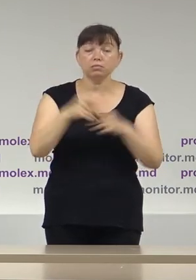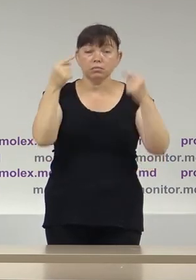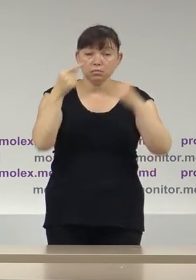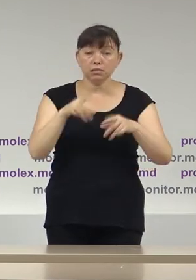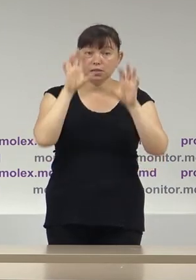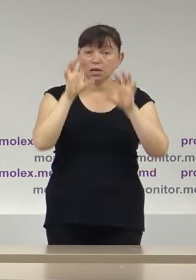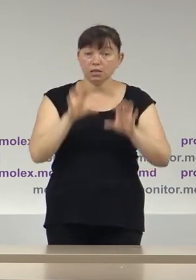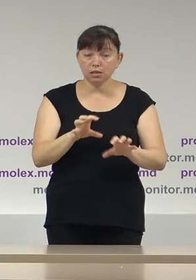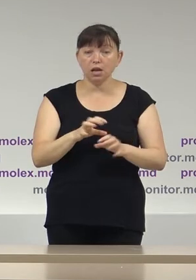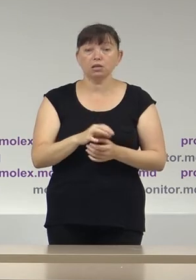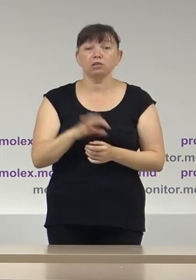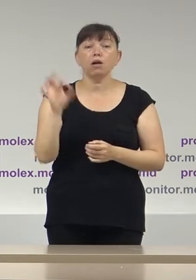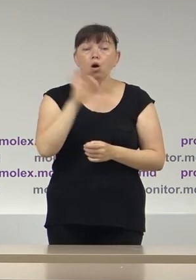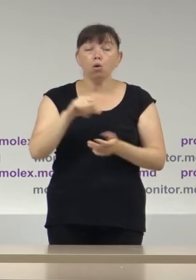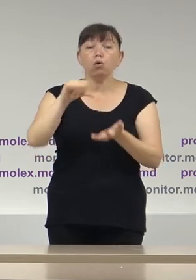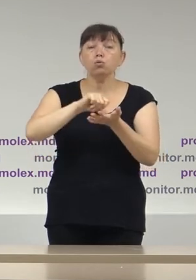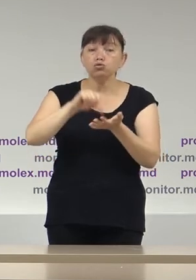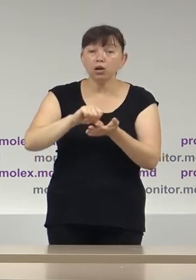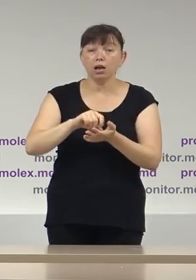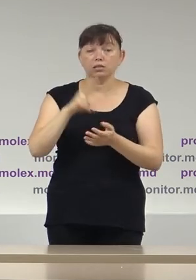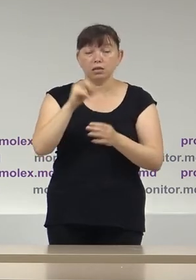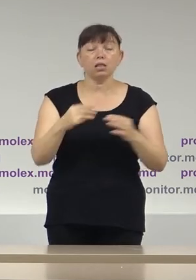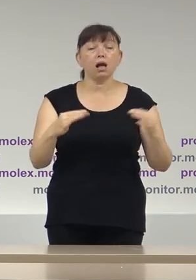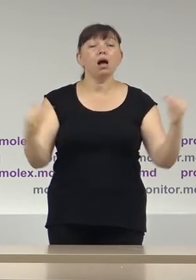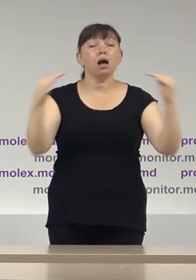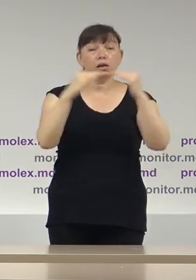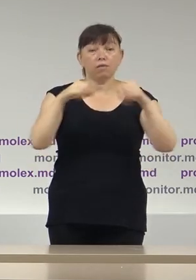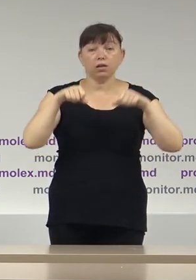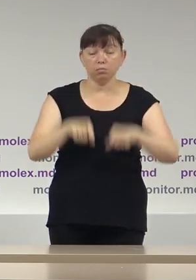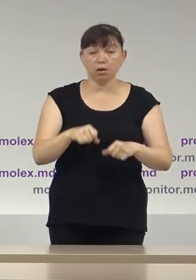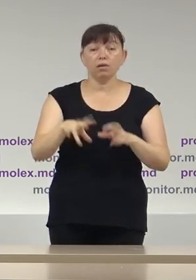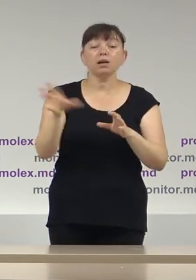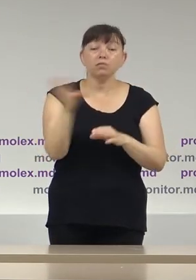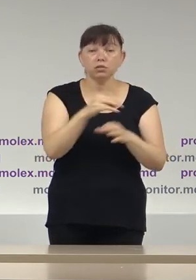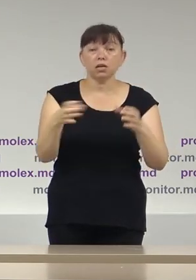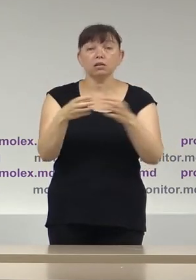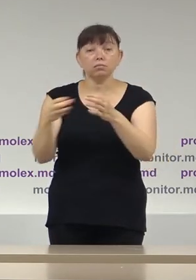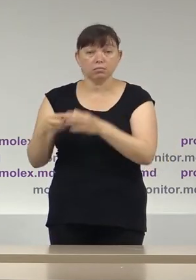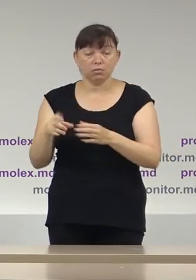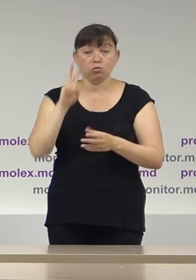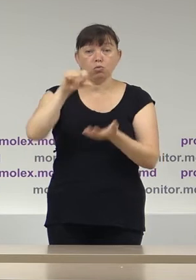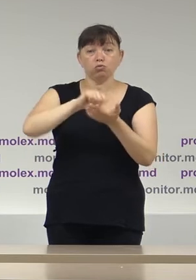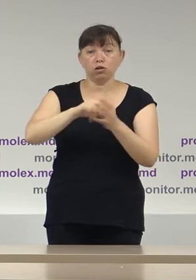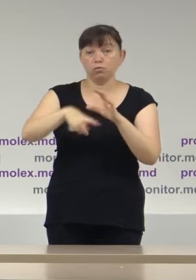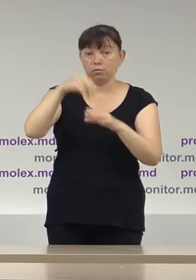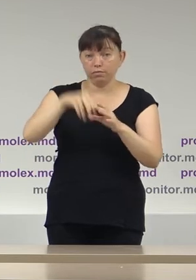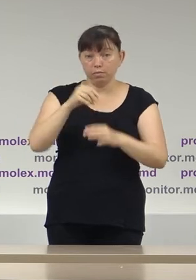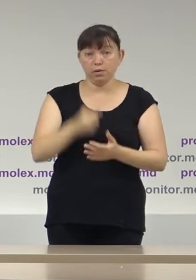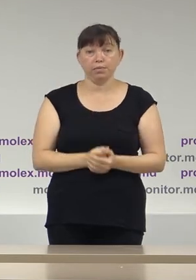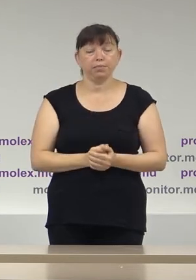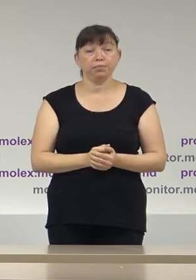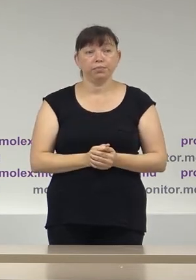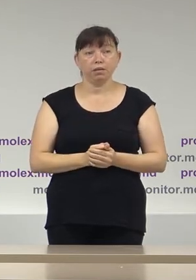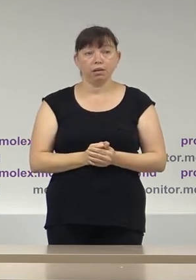PAS party and President of the Republic of Moldova, drawing their attention to the need to comply with the legal provisions regarding the participation